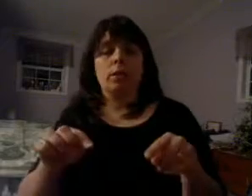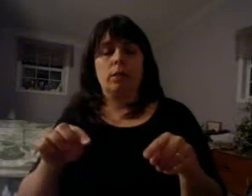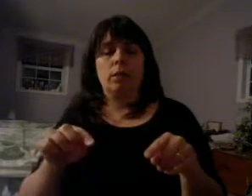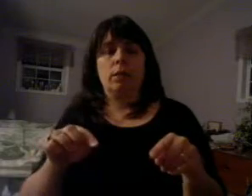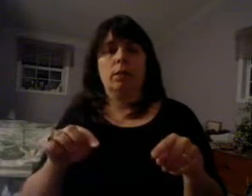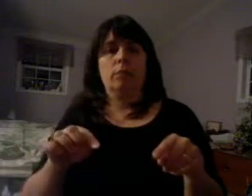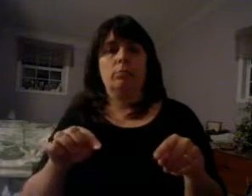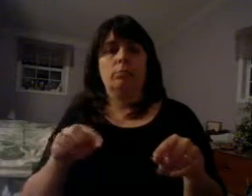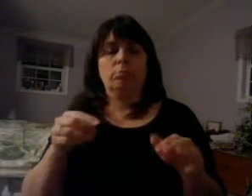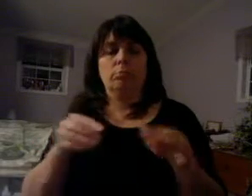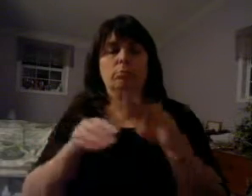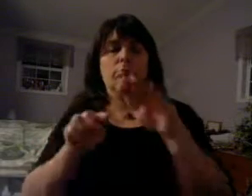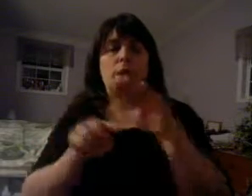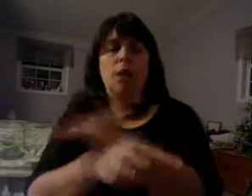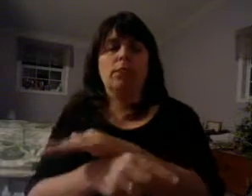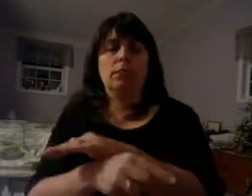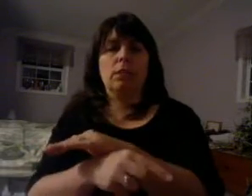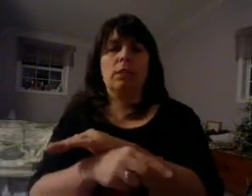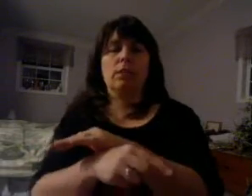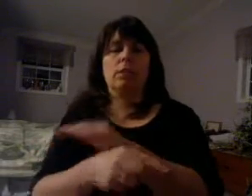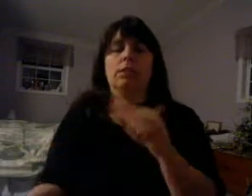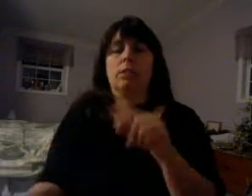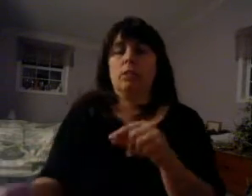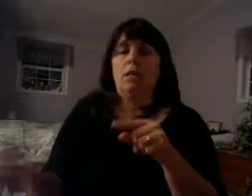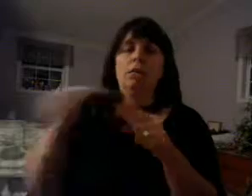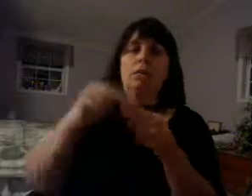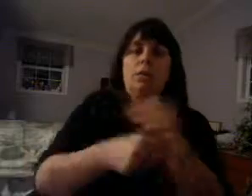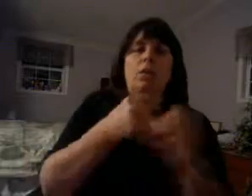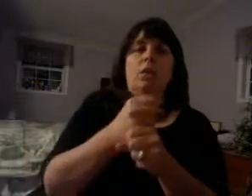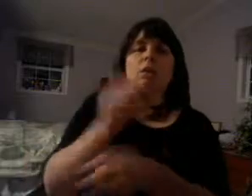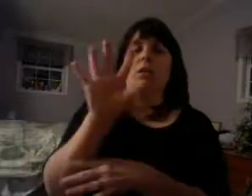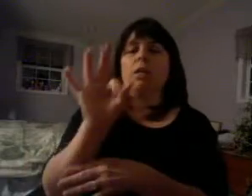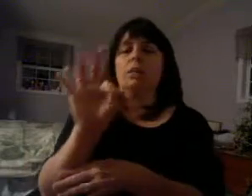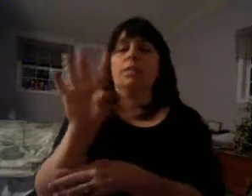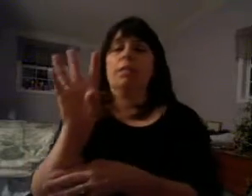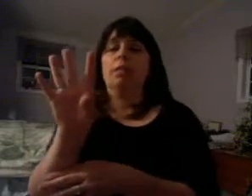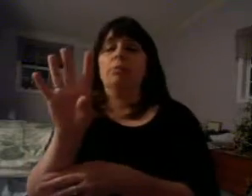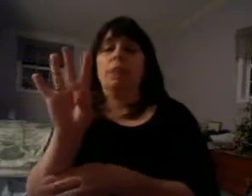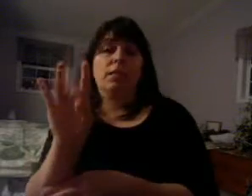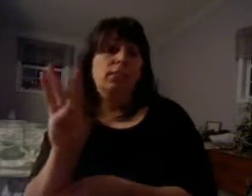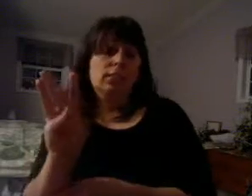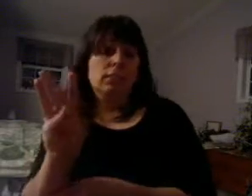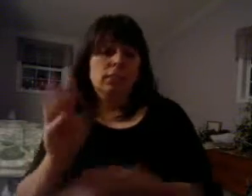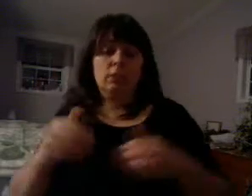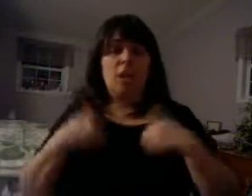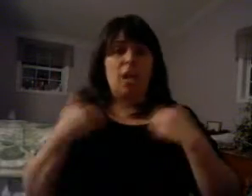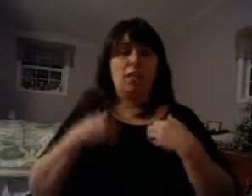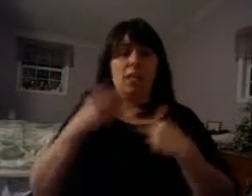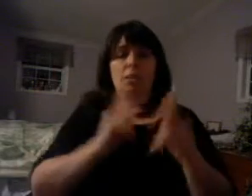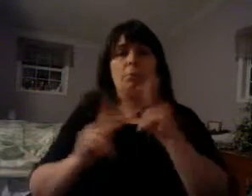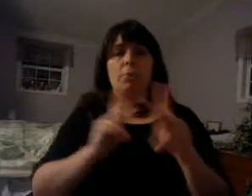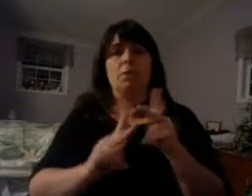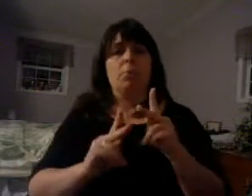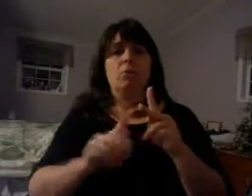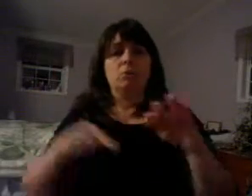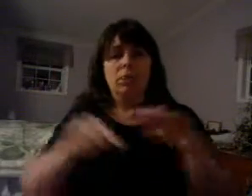in the nation, up to about 1986. The rate of juveniles arrested nationally showed very little change up to about there.